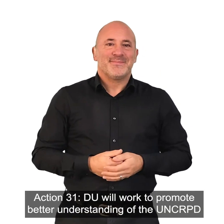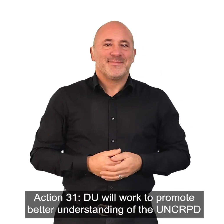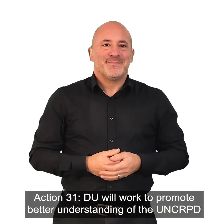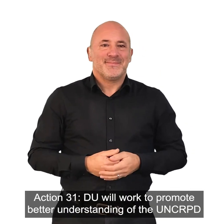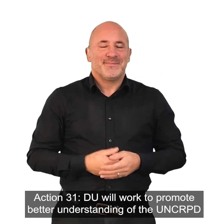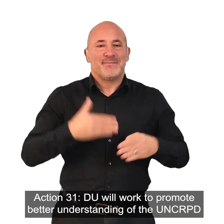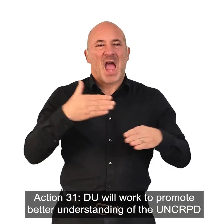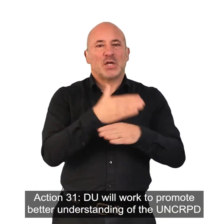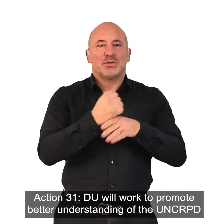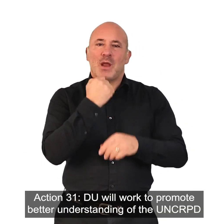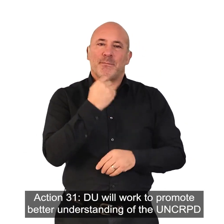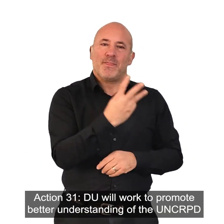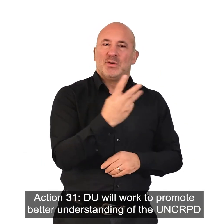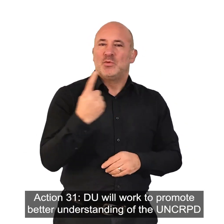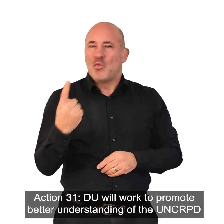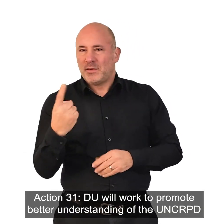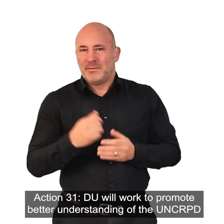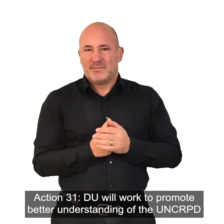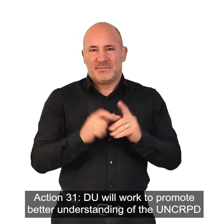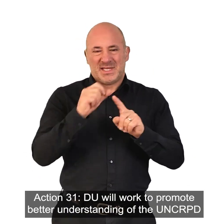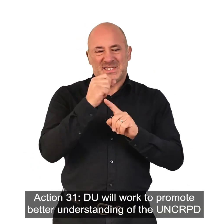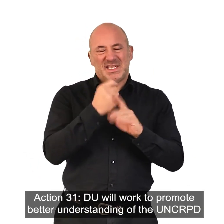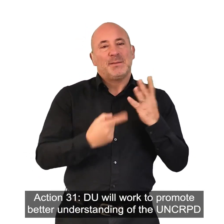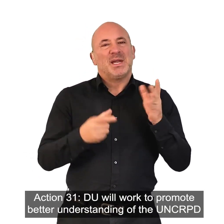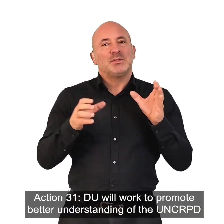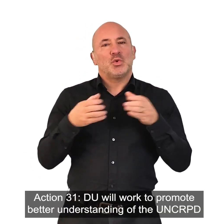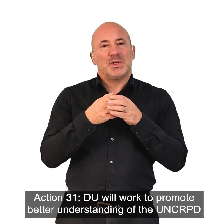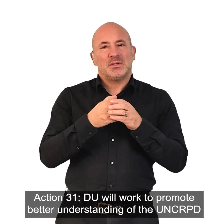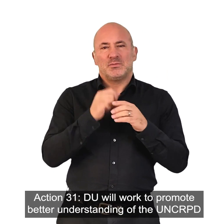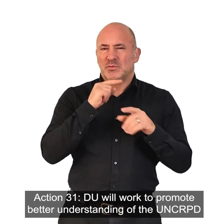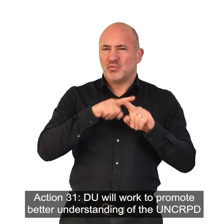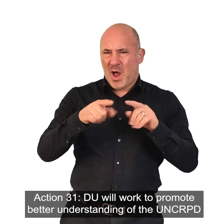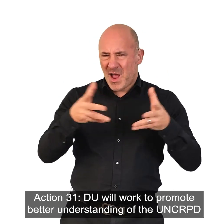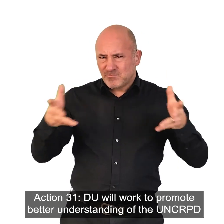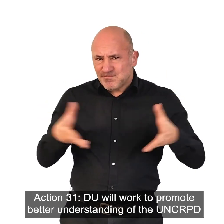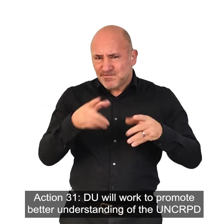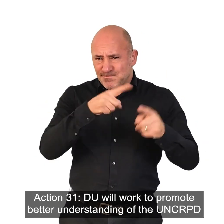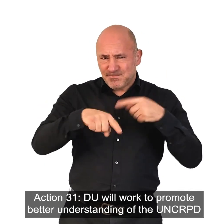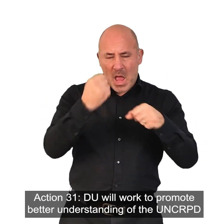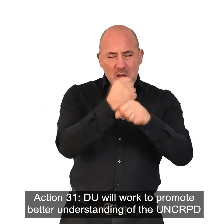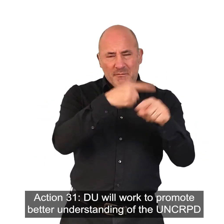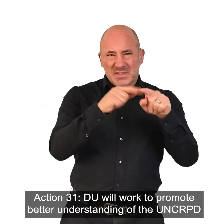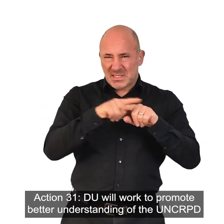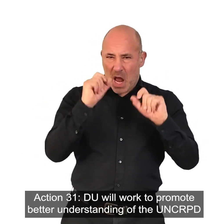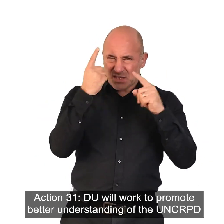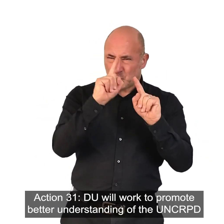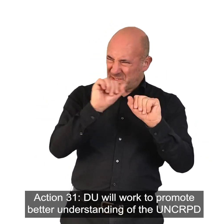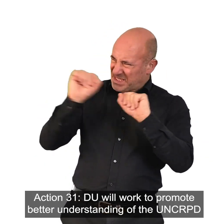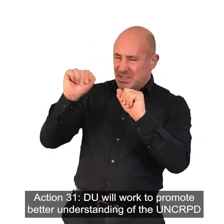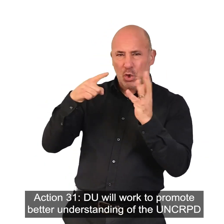Action 31. DU will work to promote better understanding of the UNCRPD